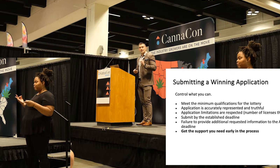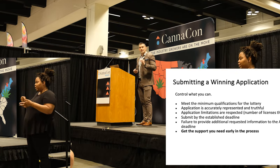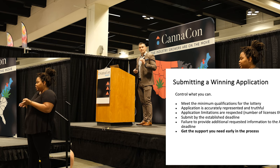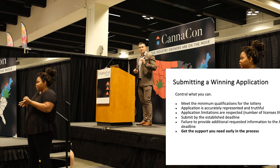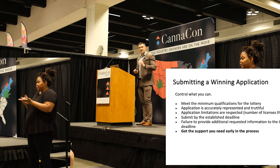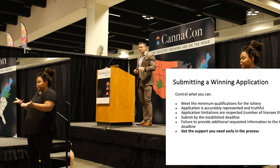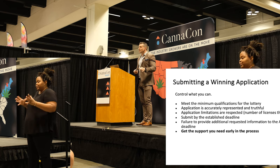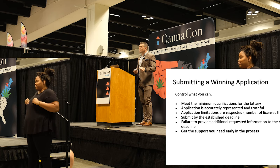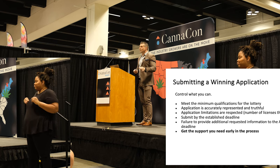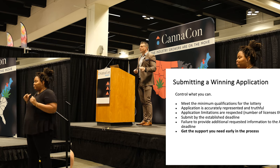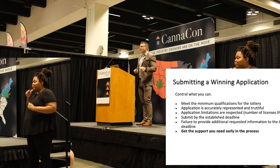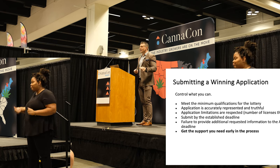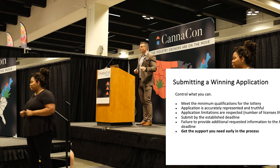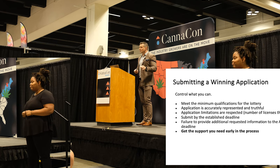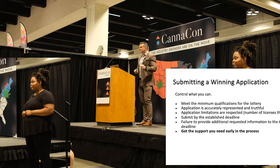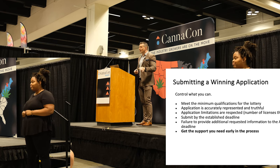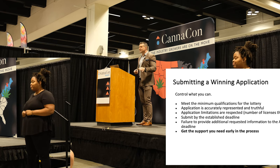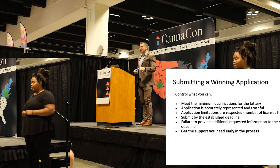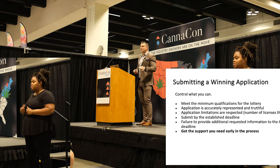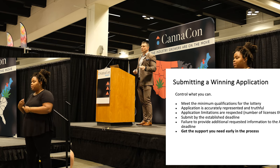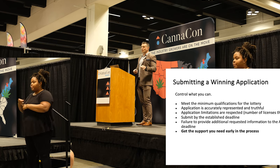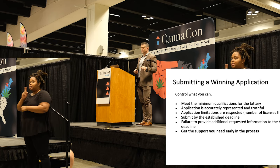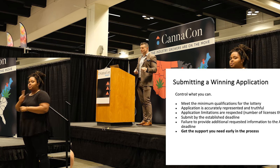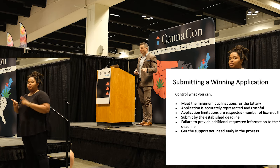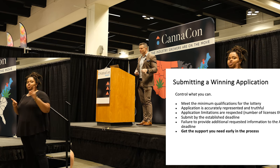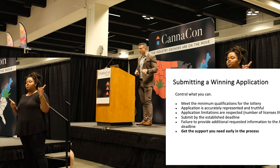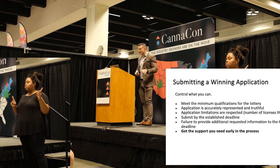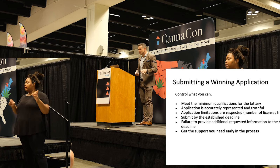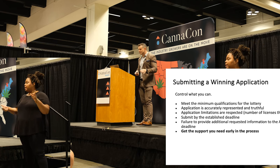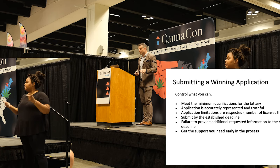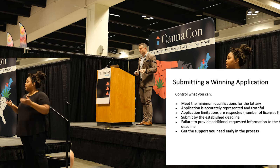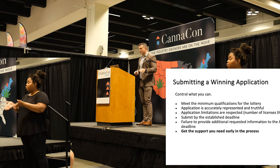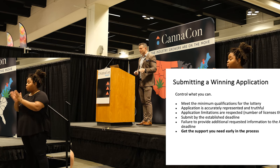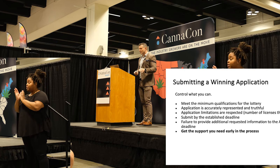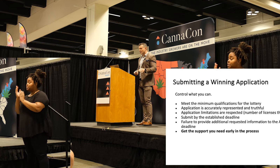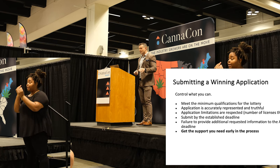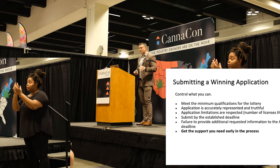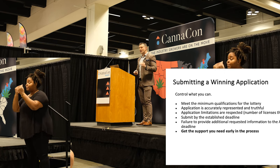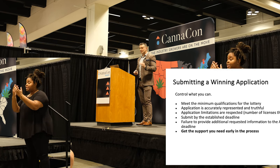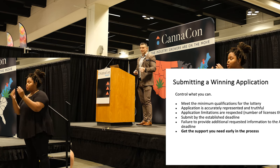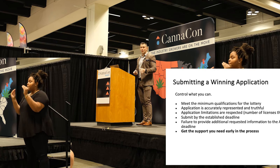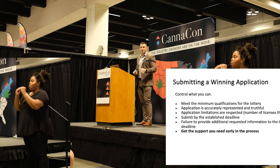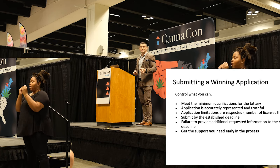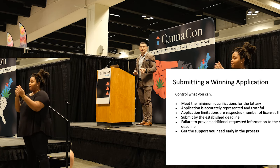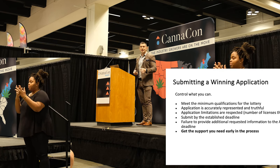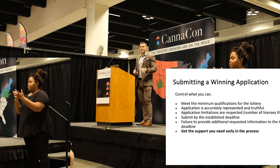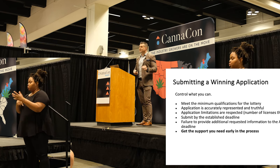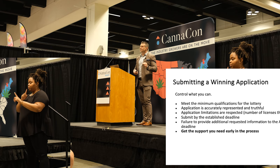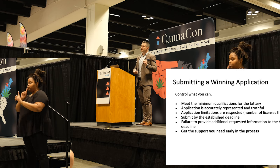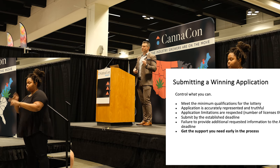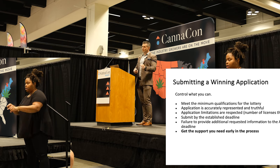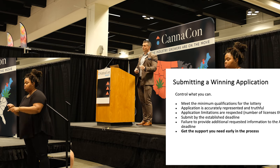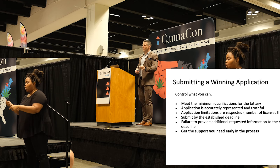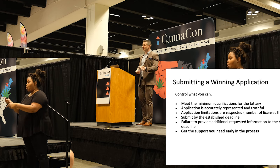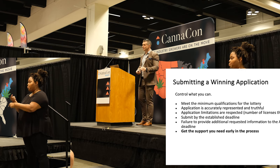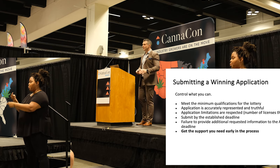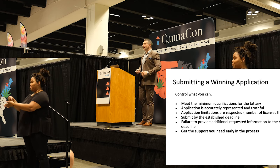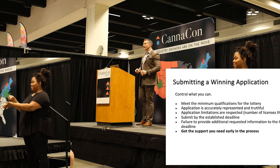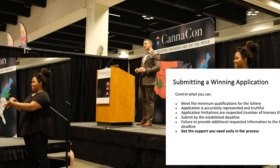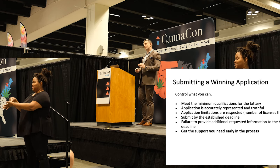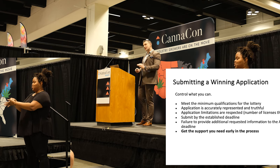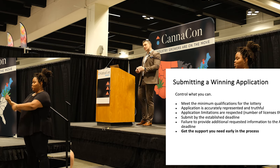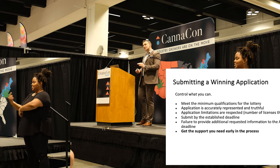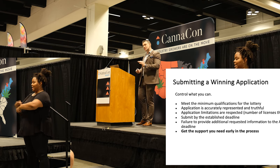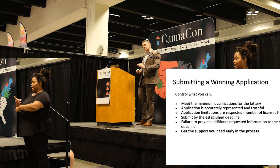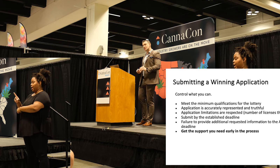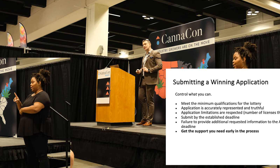Making sure that we're responding to any requests for more information. by the appropriate deadlines is going to be super important.